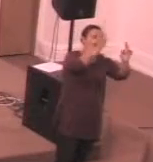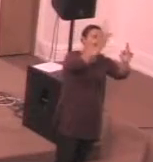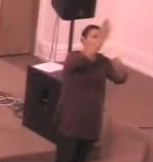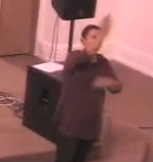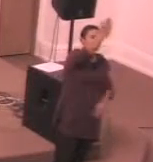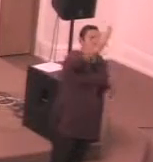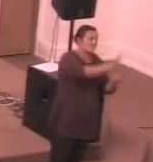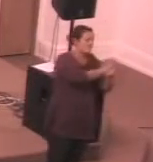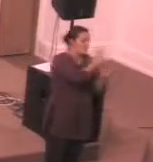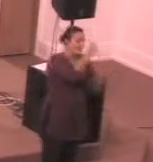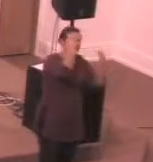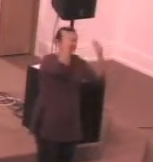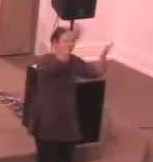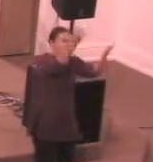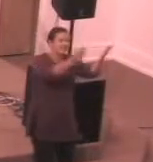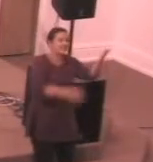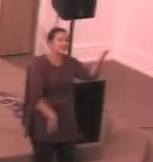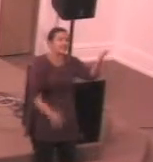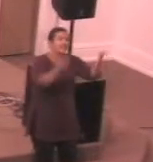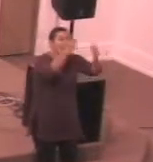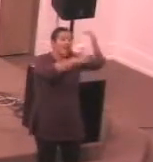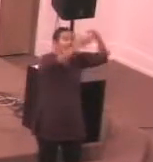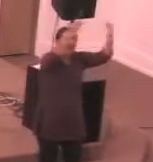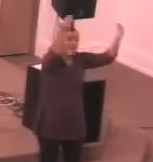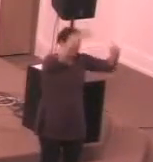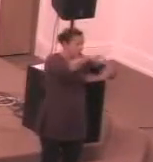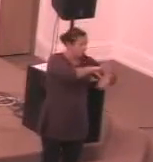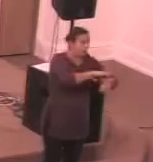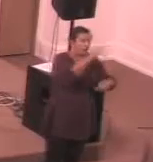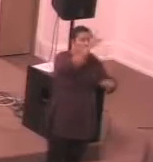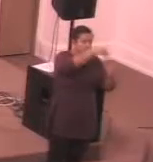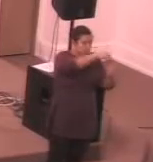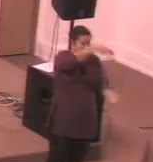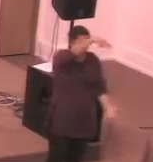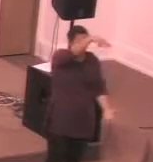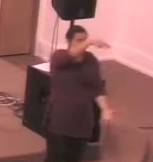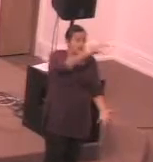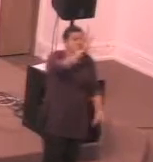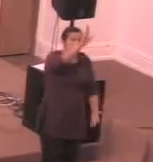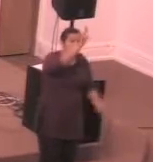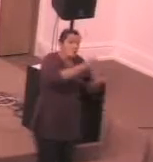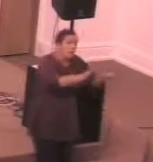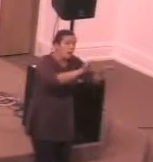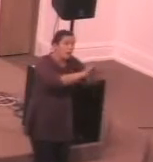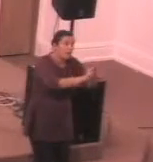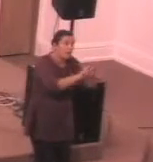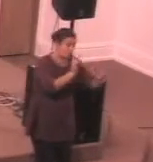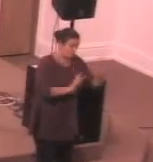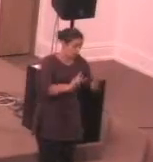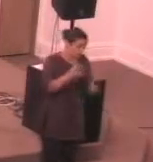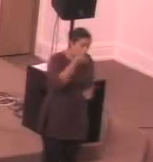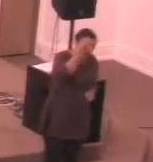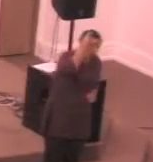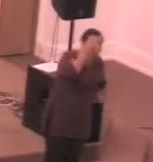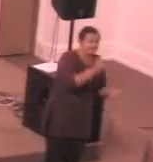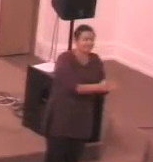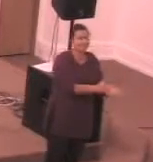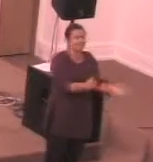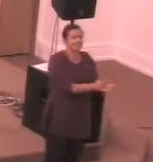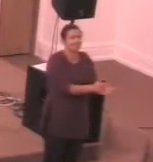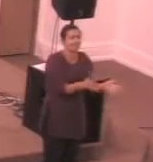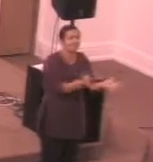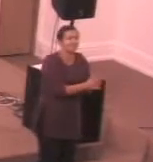Maker of heaven and of earth, no one can comprehend your worth. King